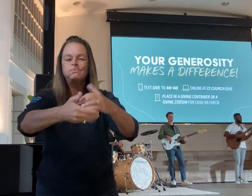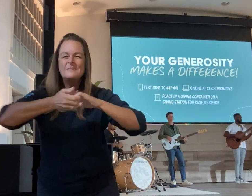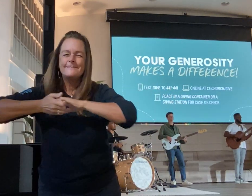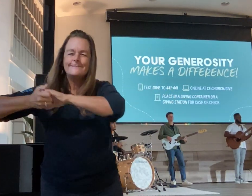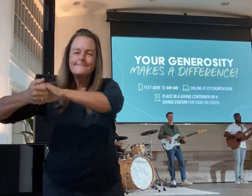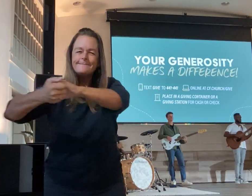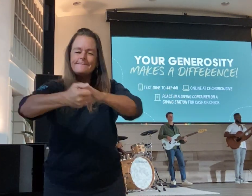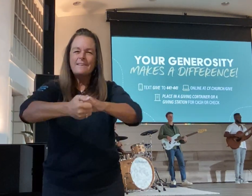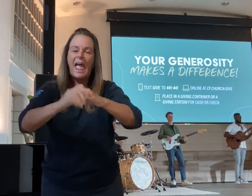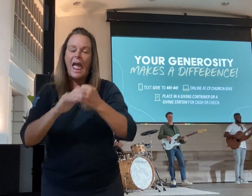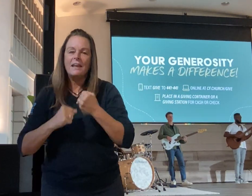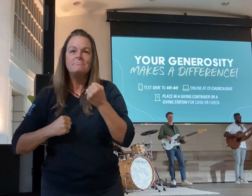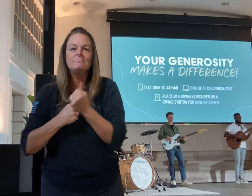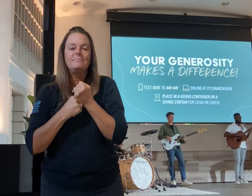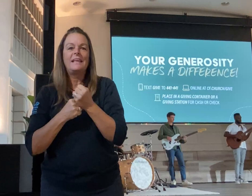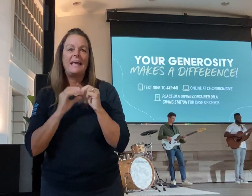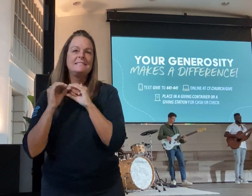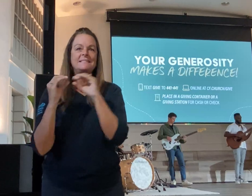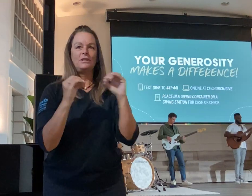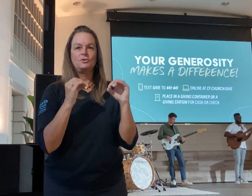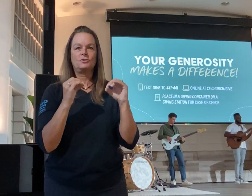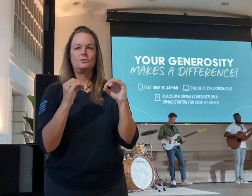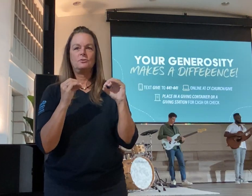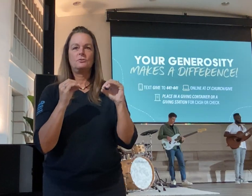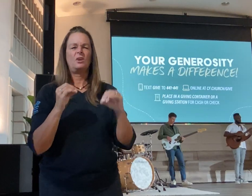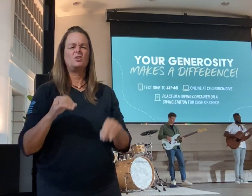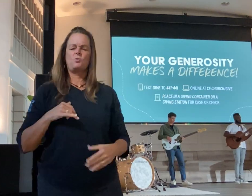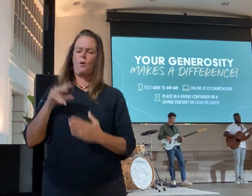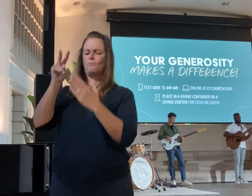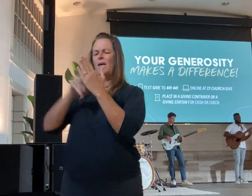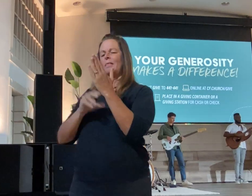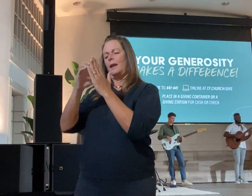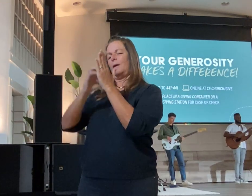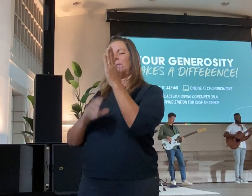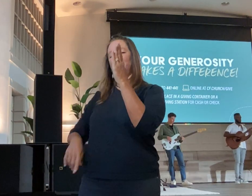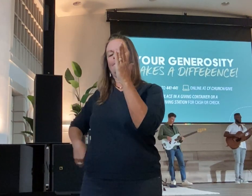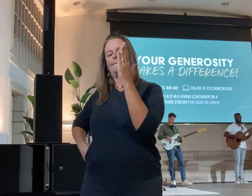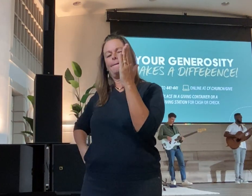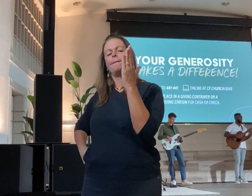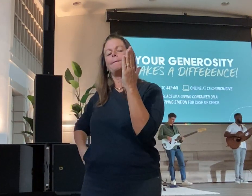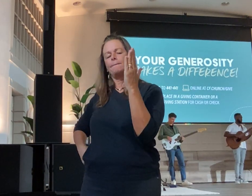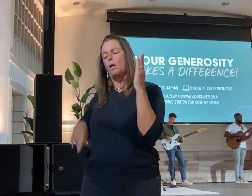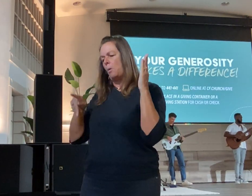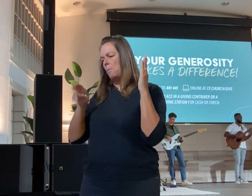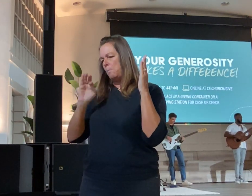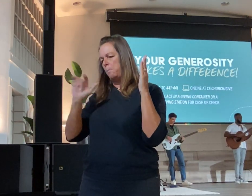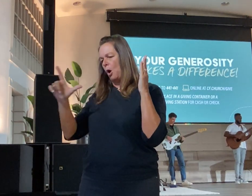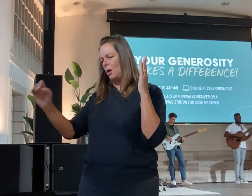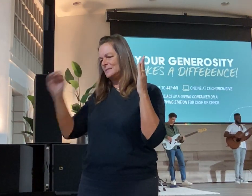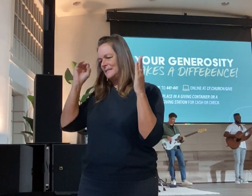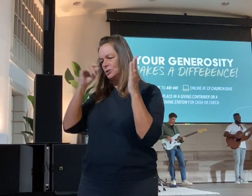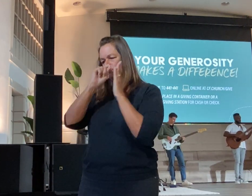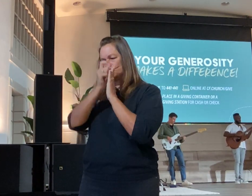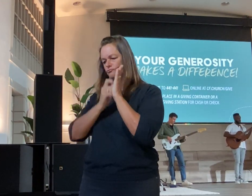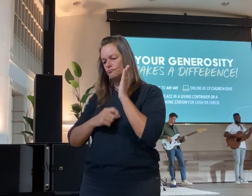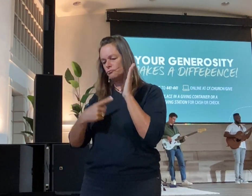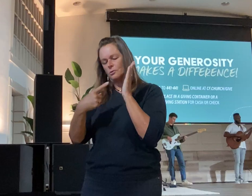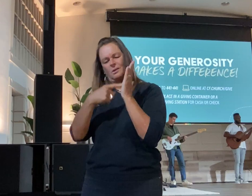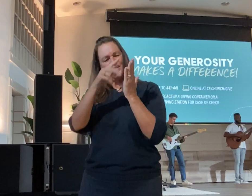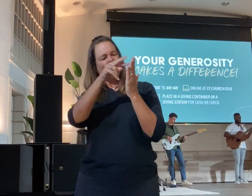rocked me, actually, a little bit. Because when you start reading, you see right away that Paul is identifying that this church had a lot of